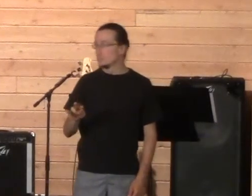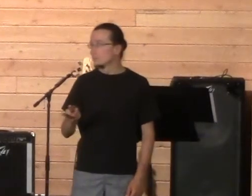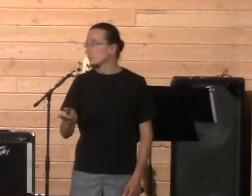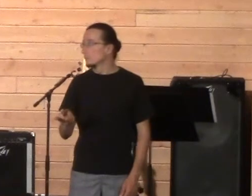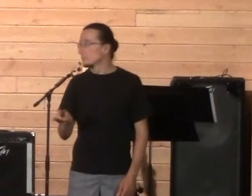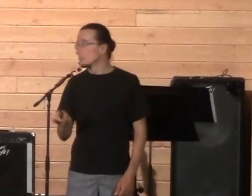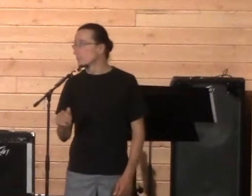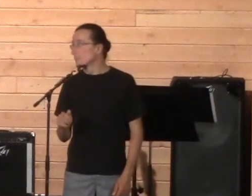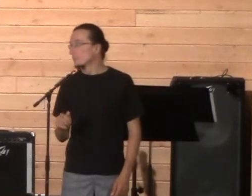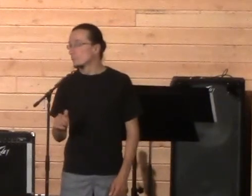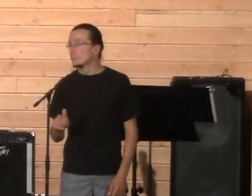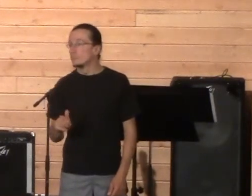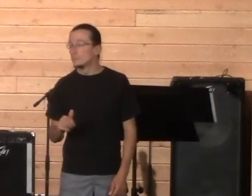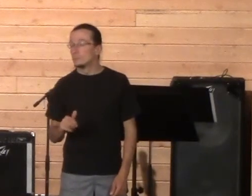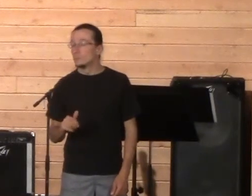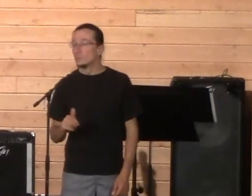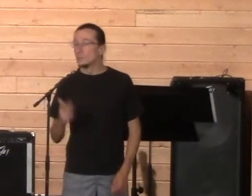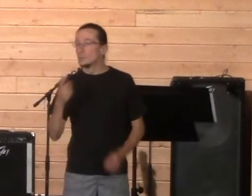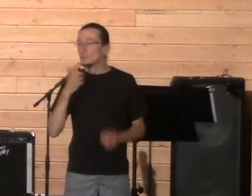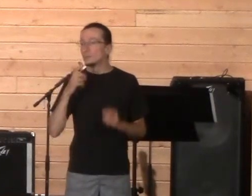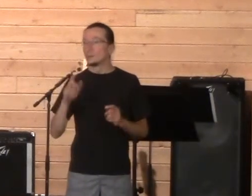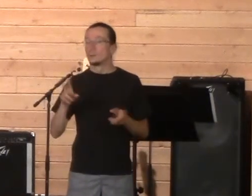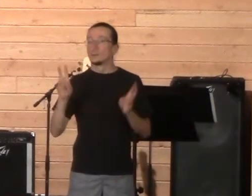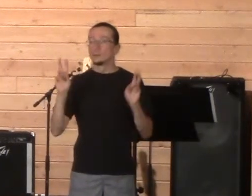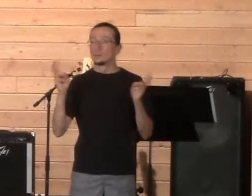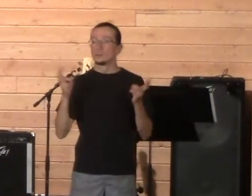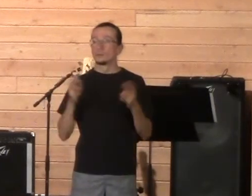Well, I will thwart the accuser.